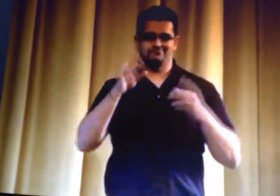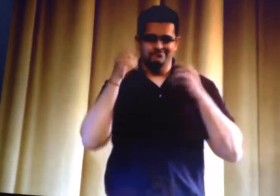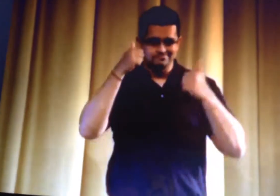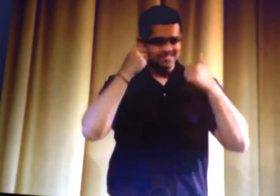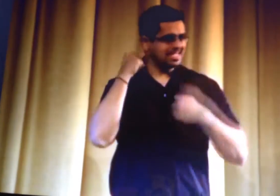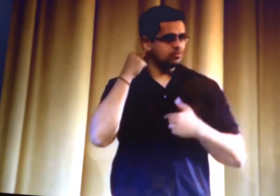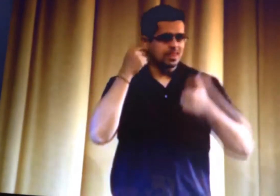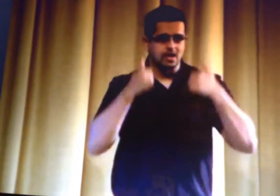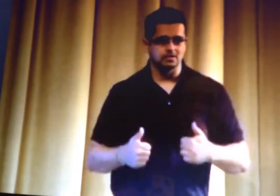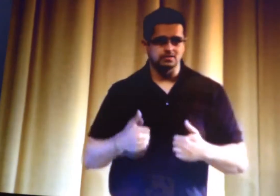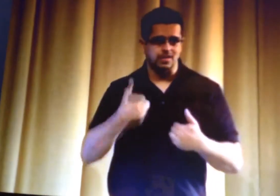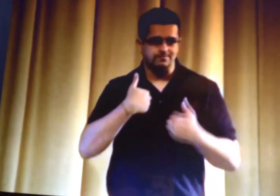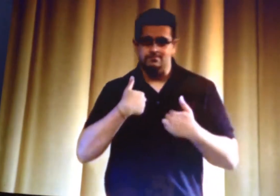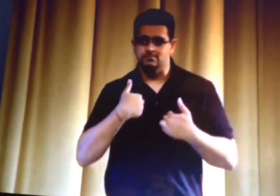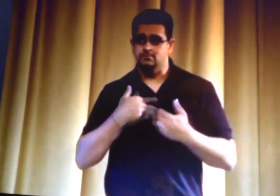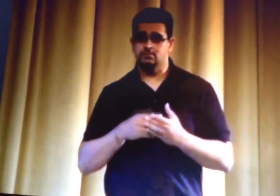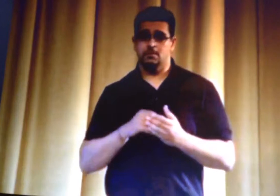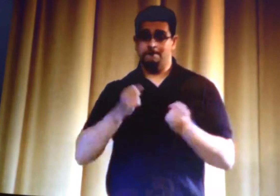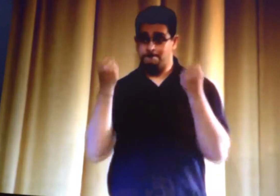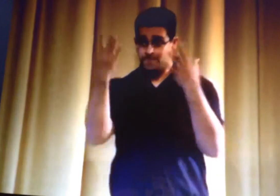27.8 million people around the world have hearing loss.